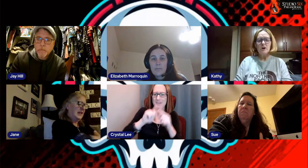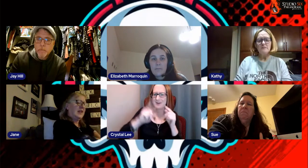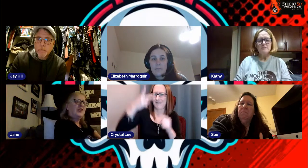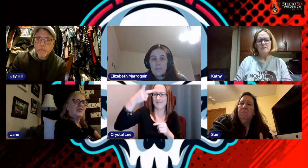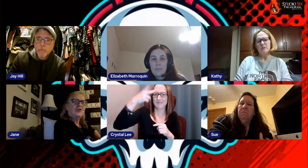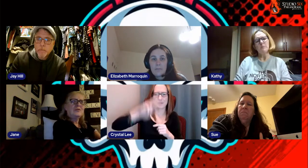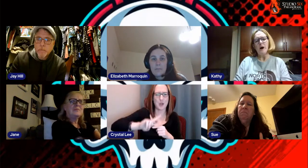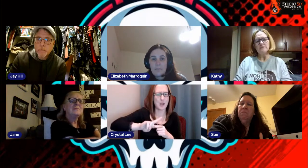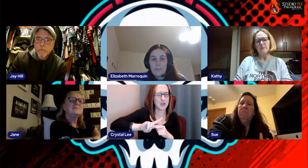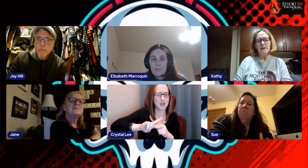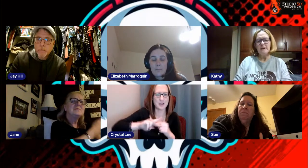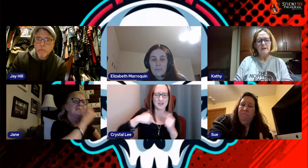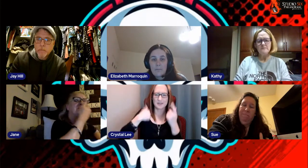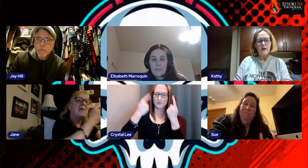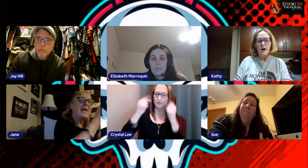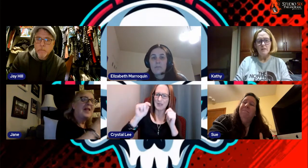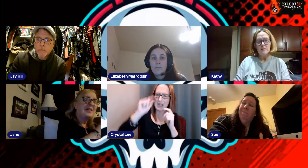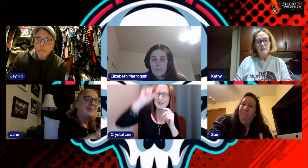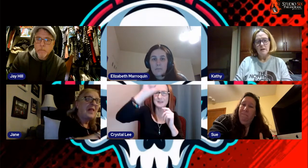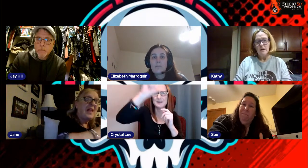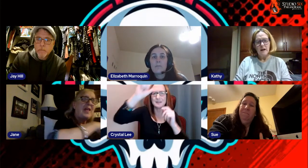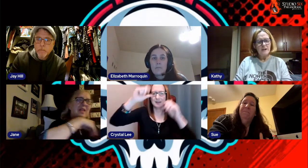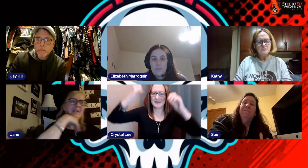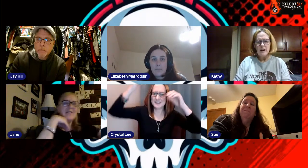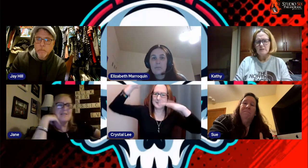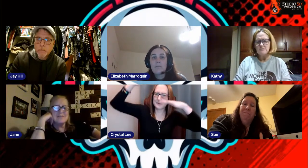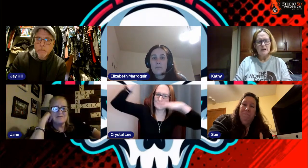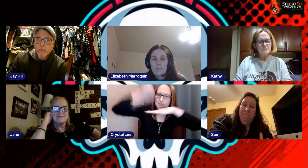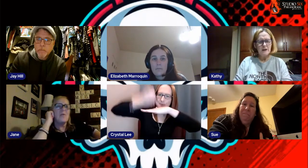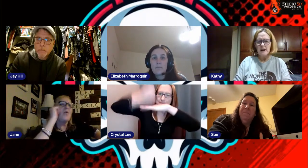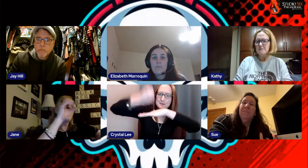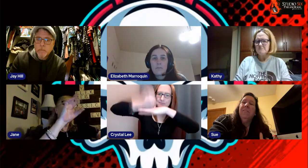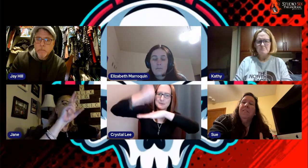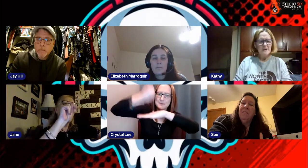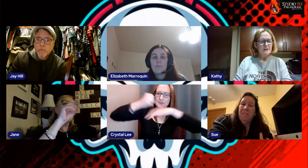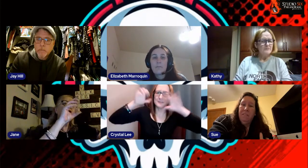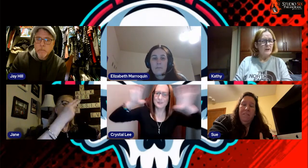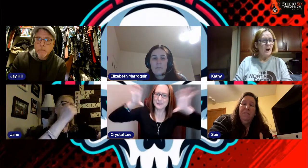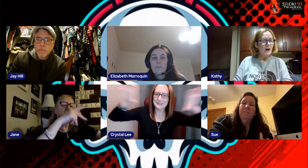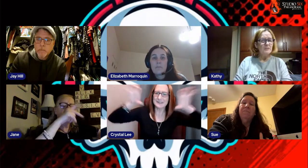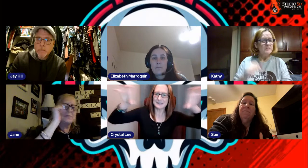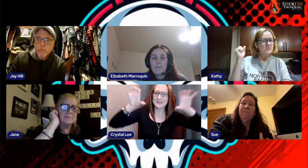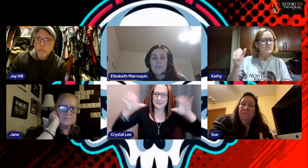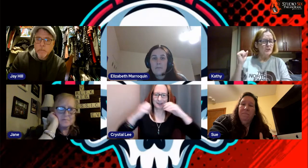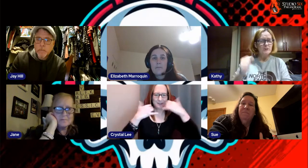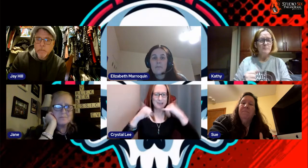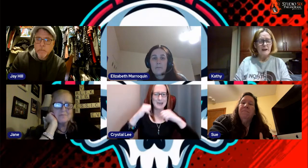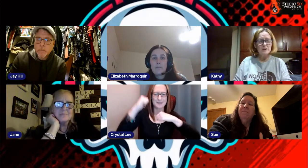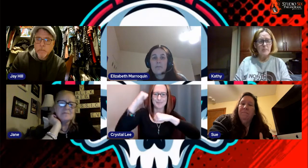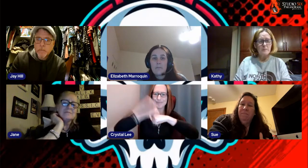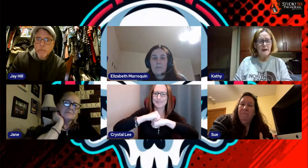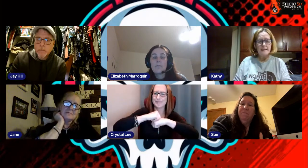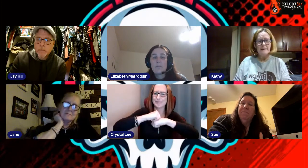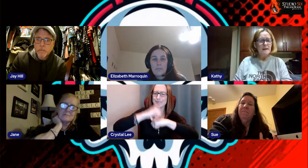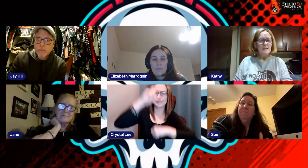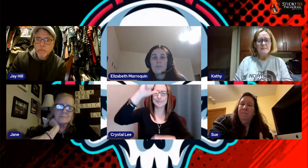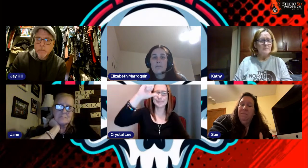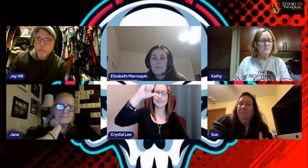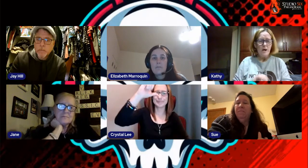the softness. It's impossible. They can't fall. I tried. It's very hard. She banged on the